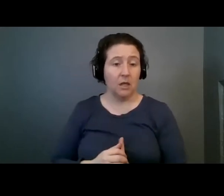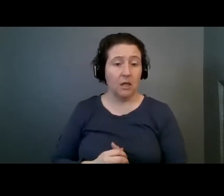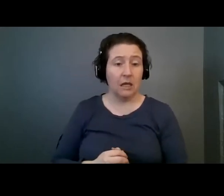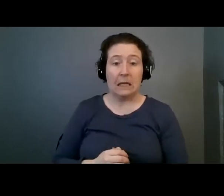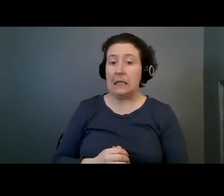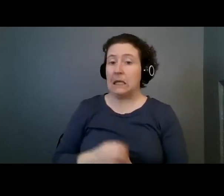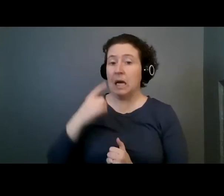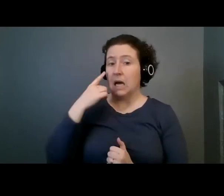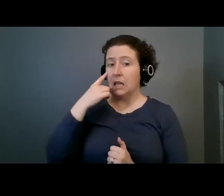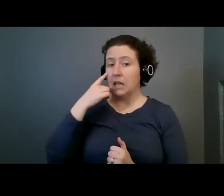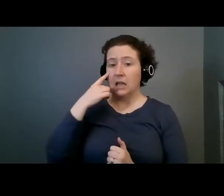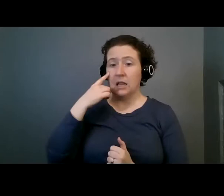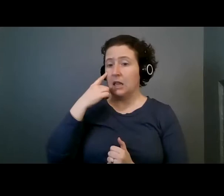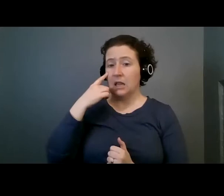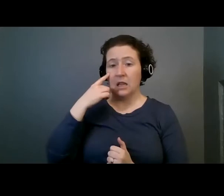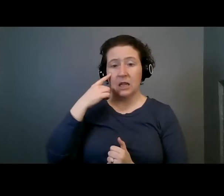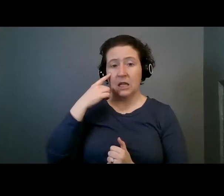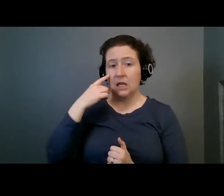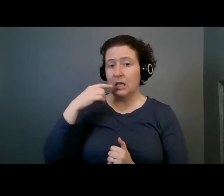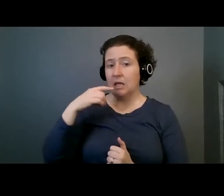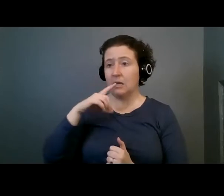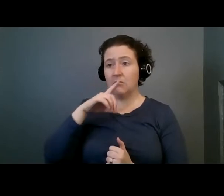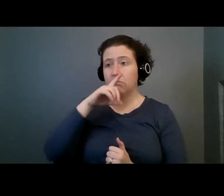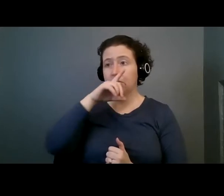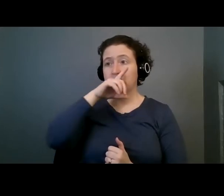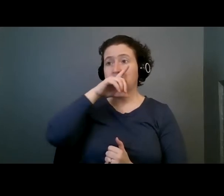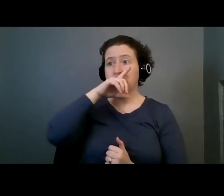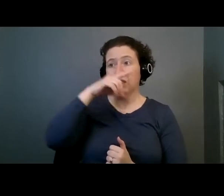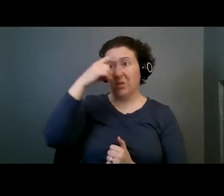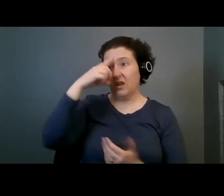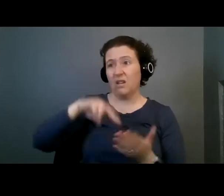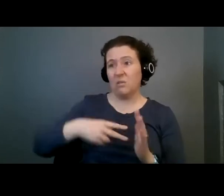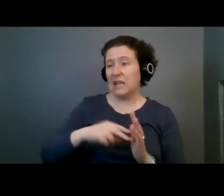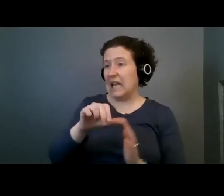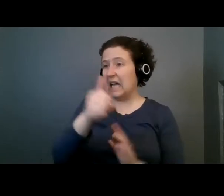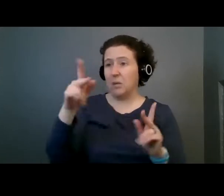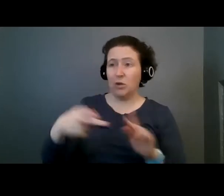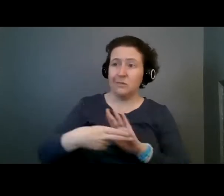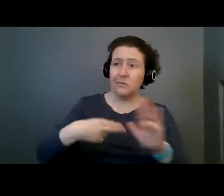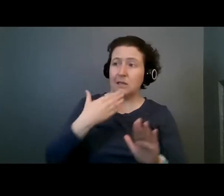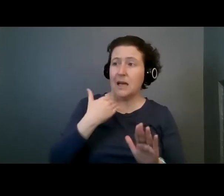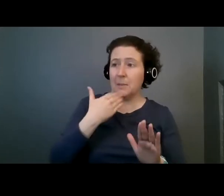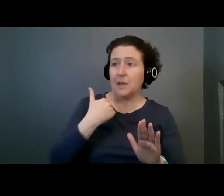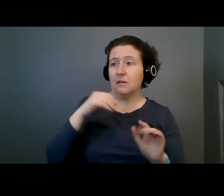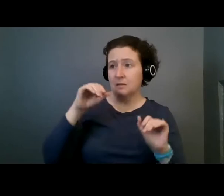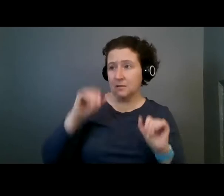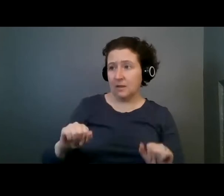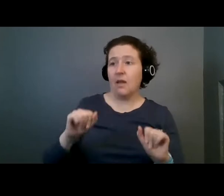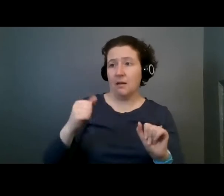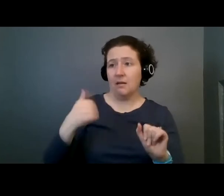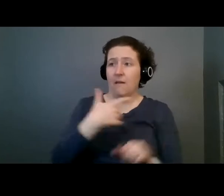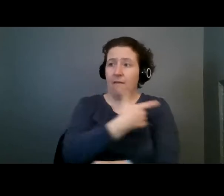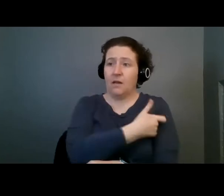don't believe it has been defined differently. So yes, I believe anyone with diabetes can be vaccinated at this